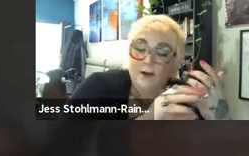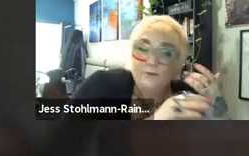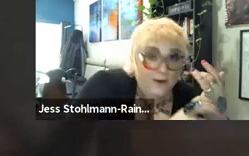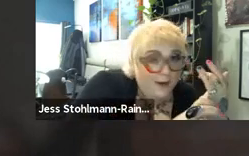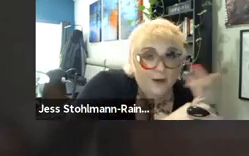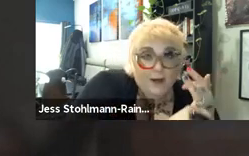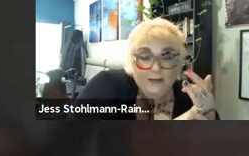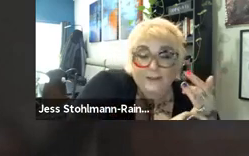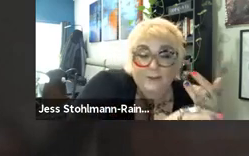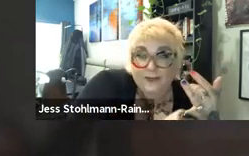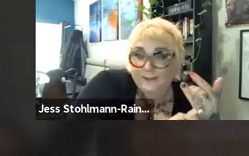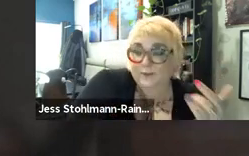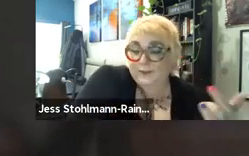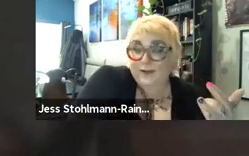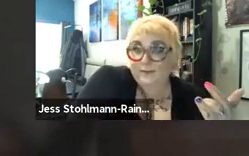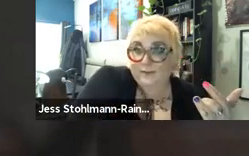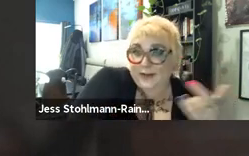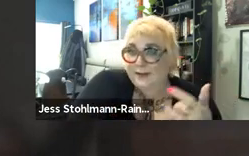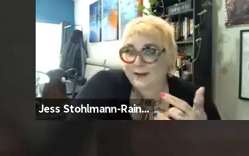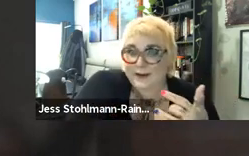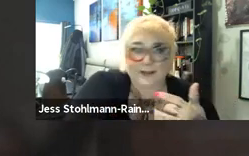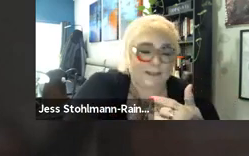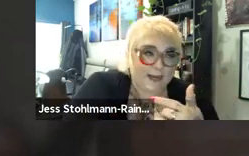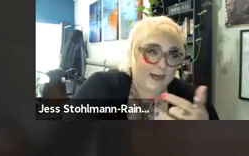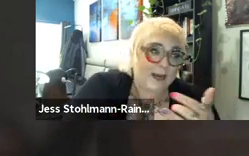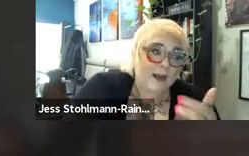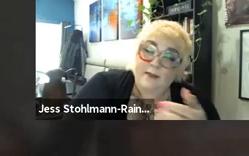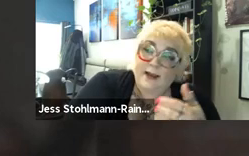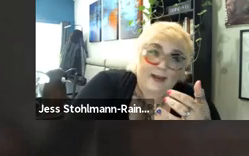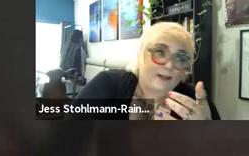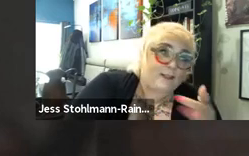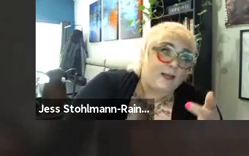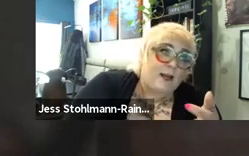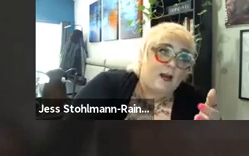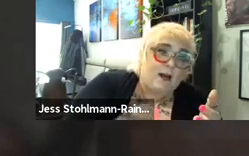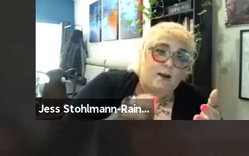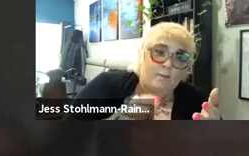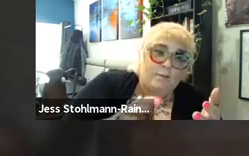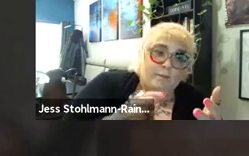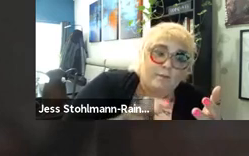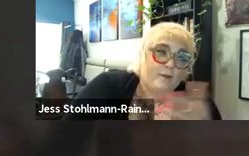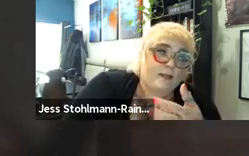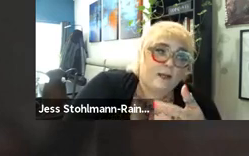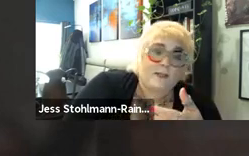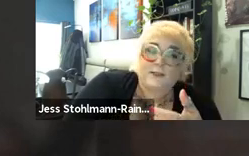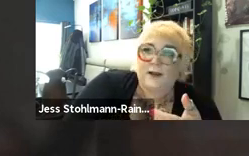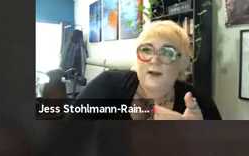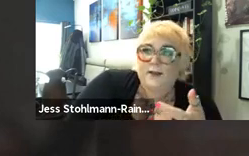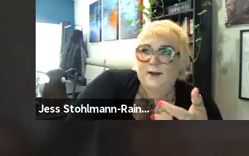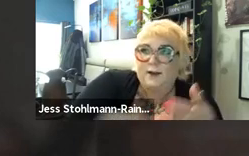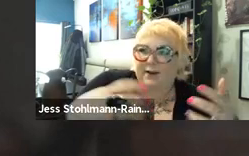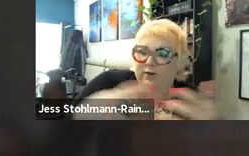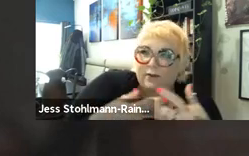unfunded um in some places or sometimes funded depending on the state mandates um discussions